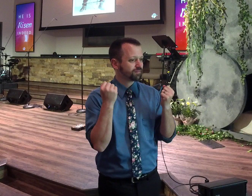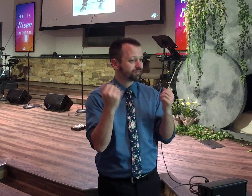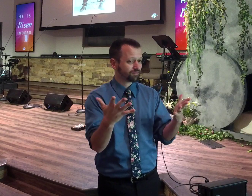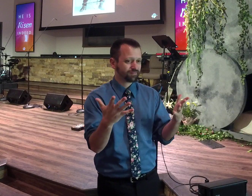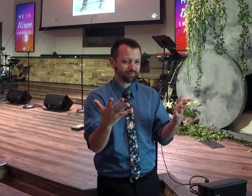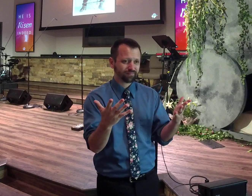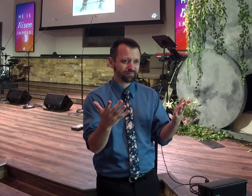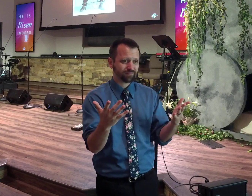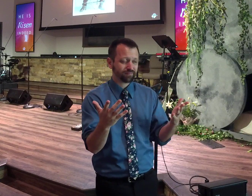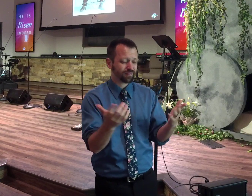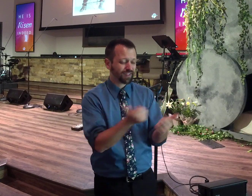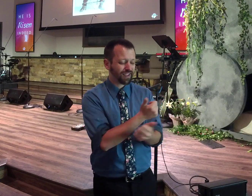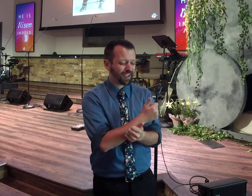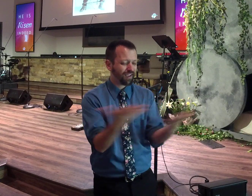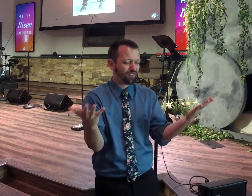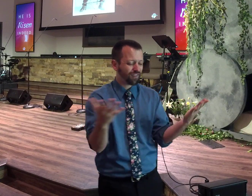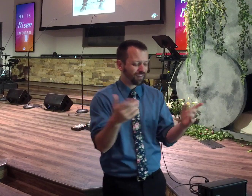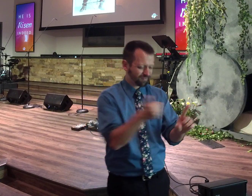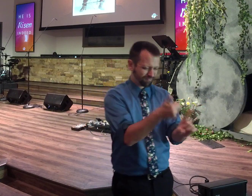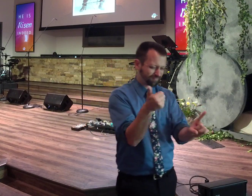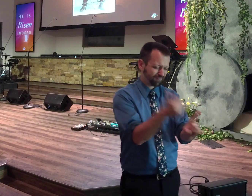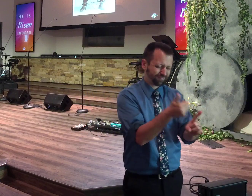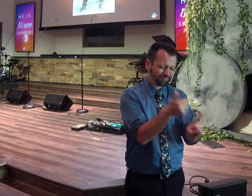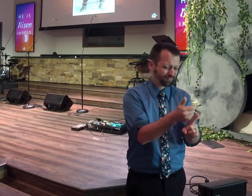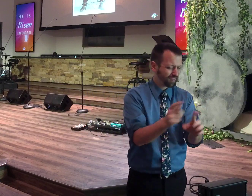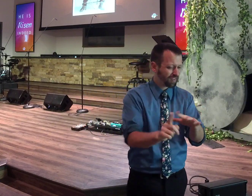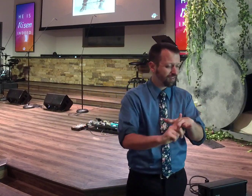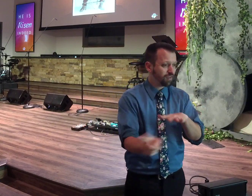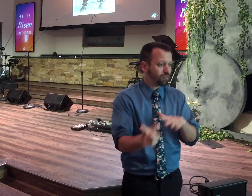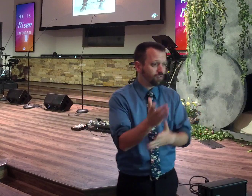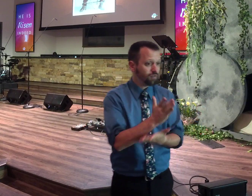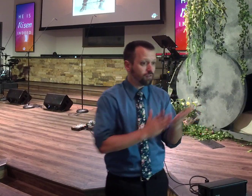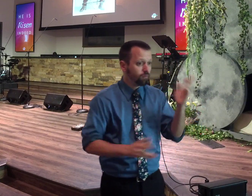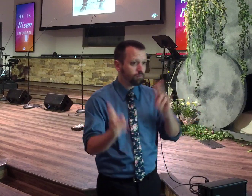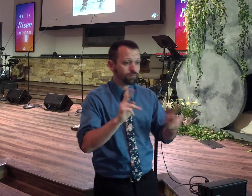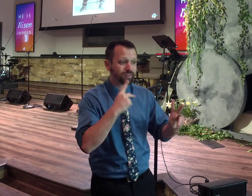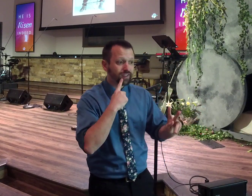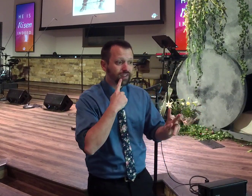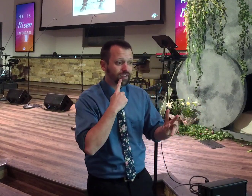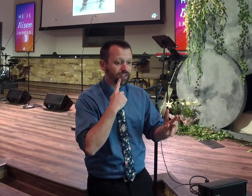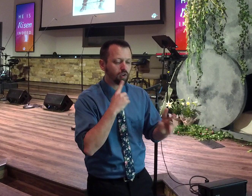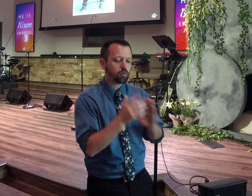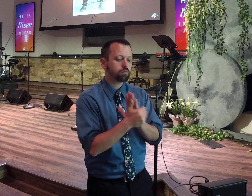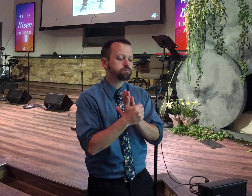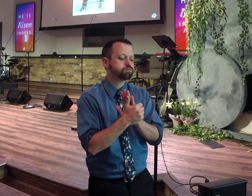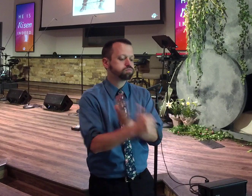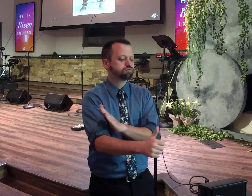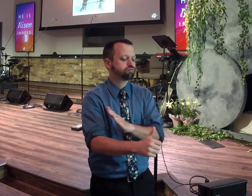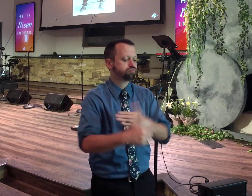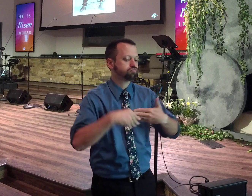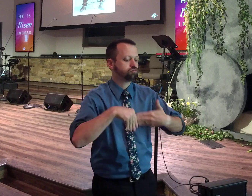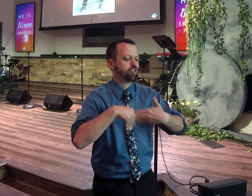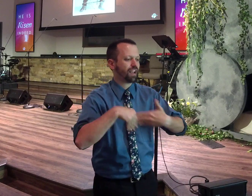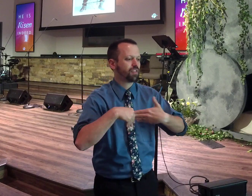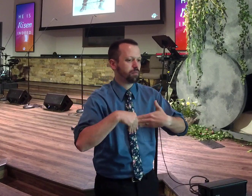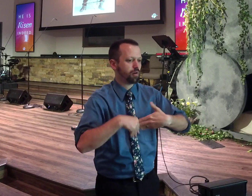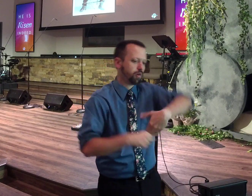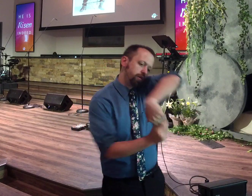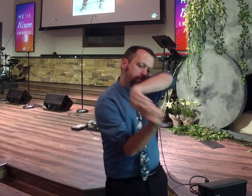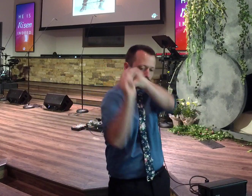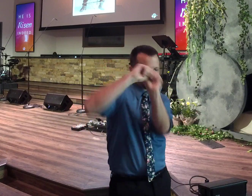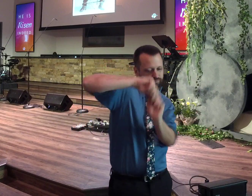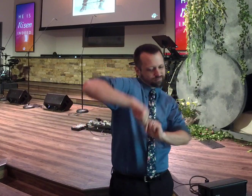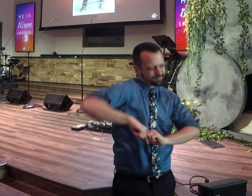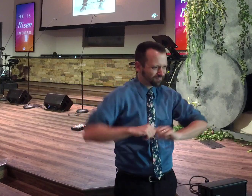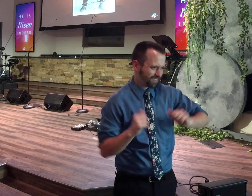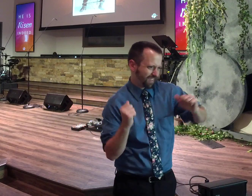it, he got out of it. And some say Houdini was the most flexible person that they saw. Again, he could squirm